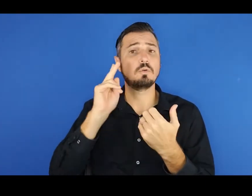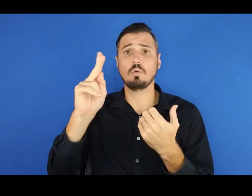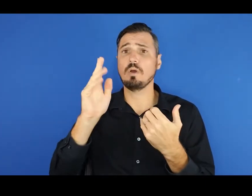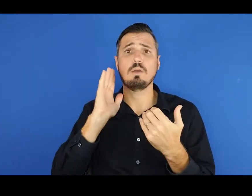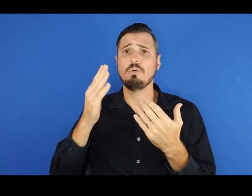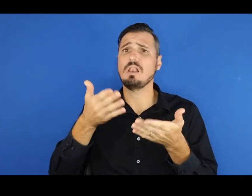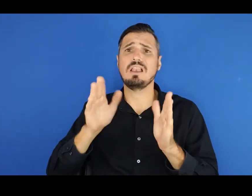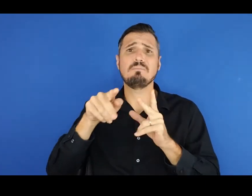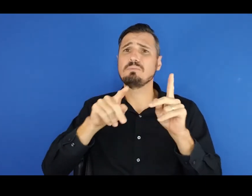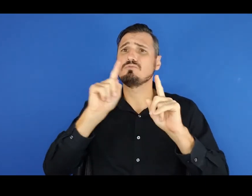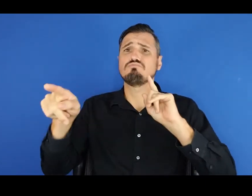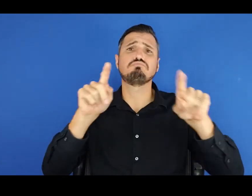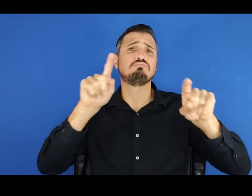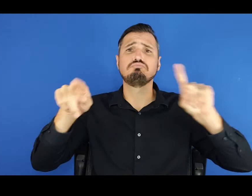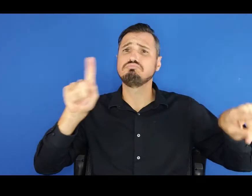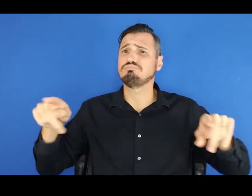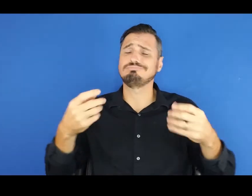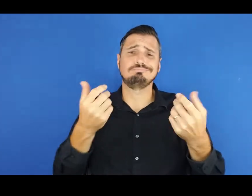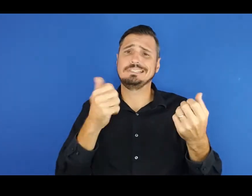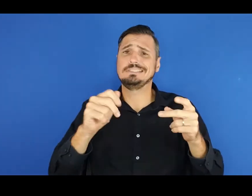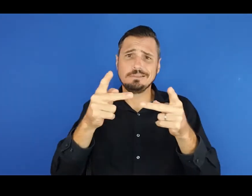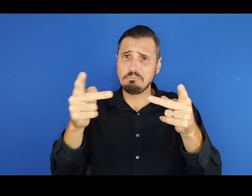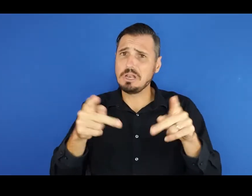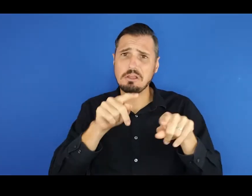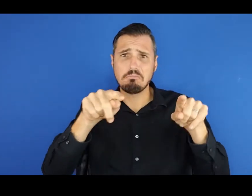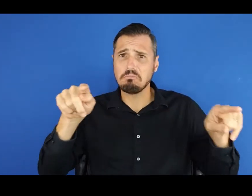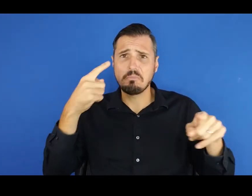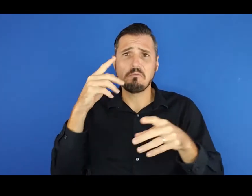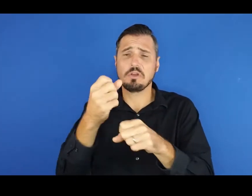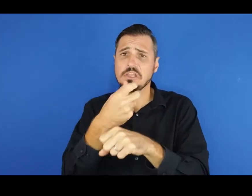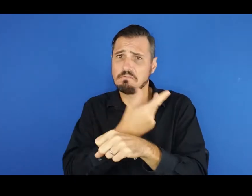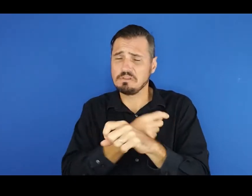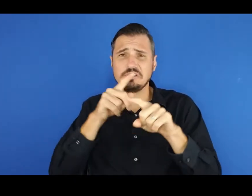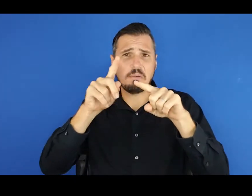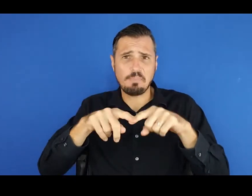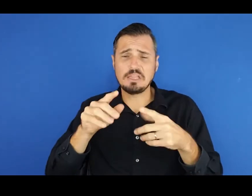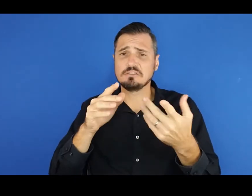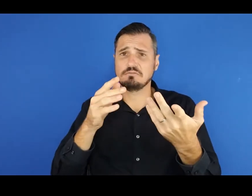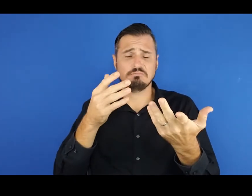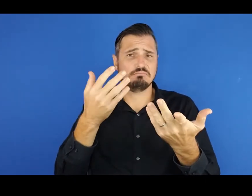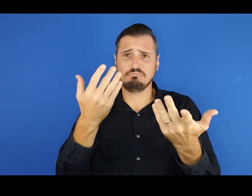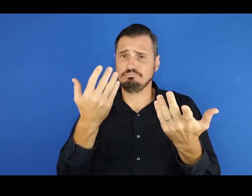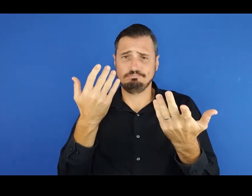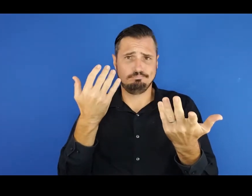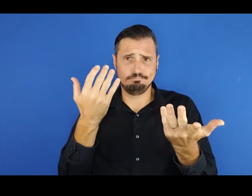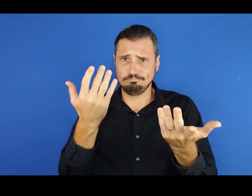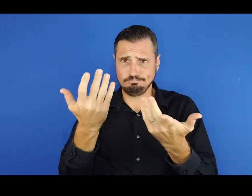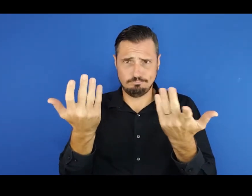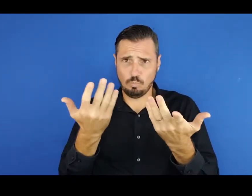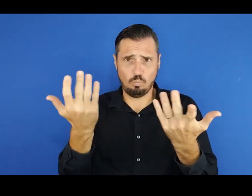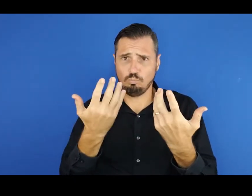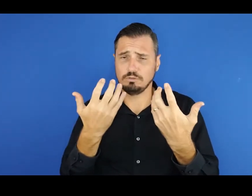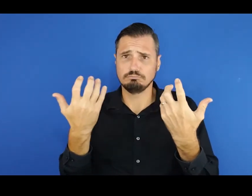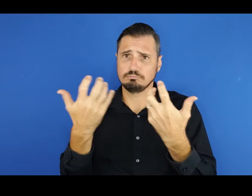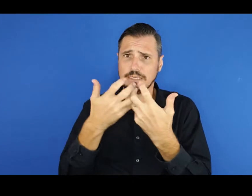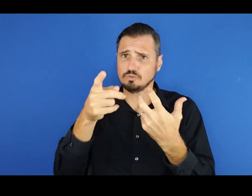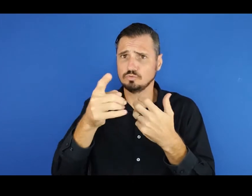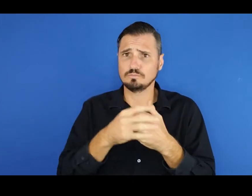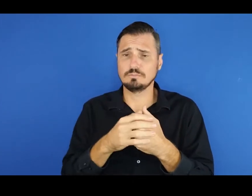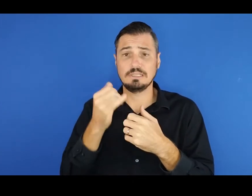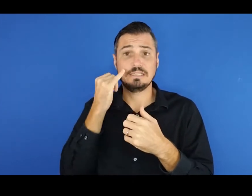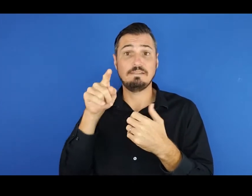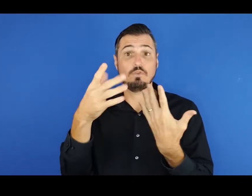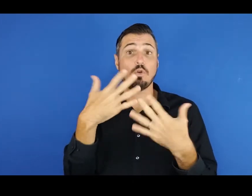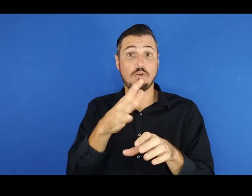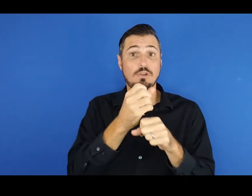them. A word of caution: residents who have already received 1 dose of a vaccine should schedule their 2nd dose